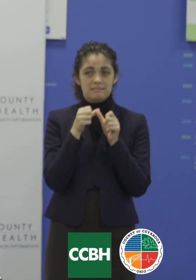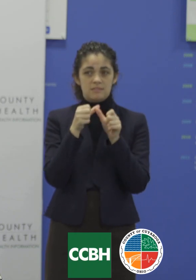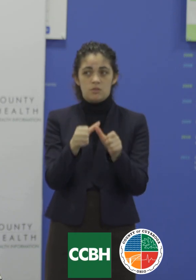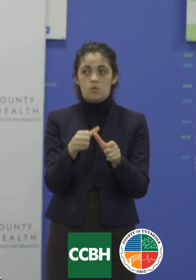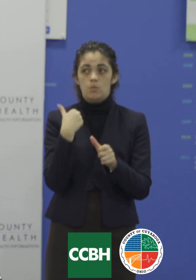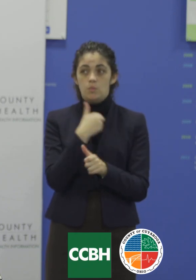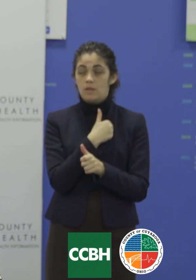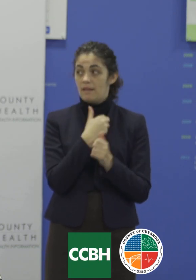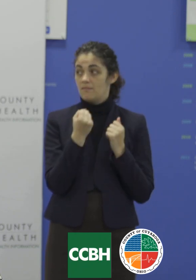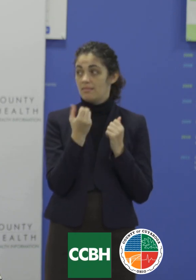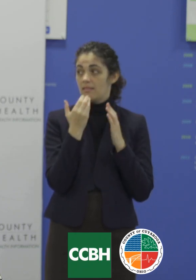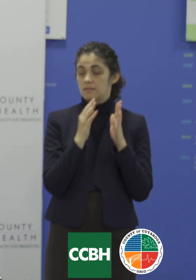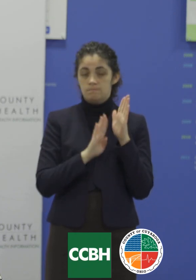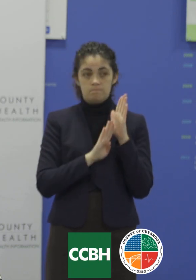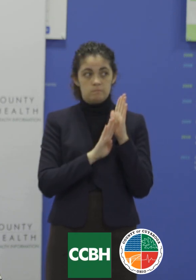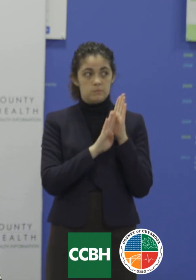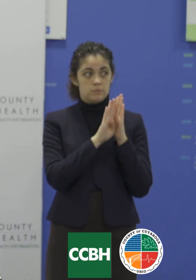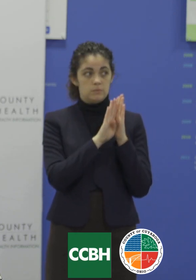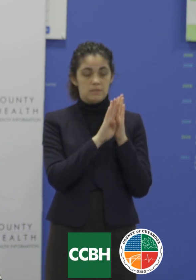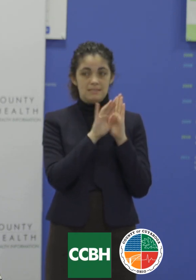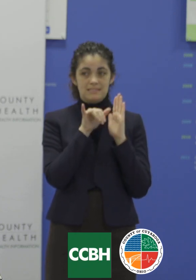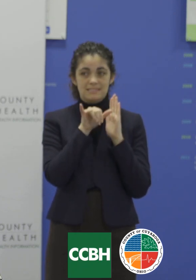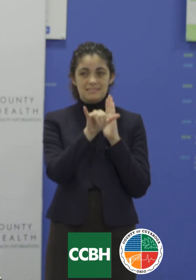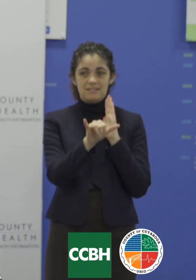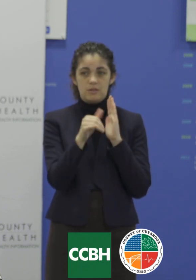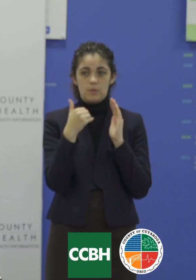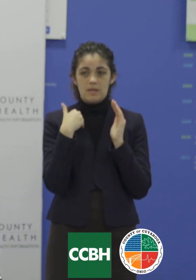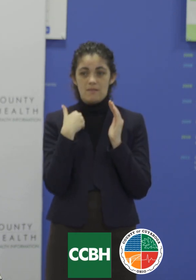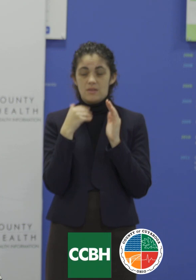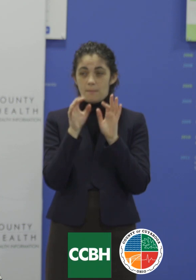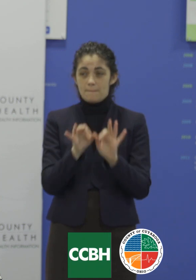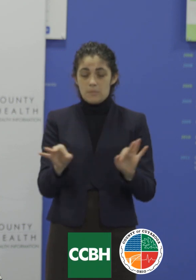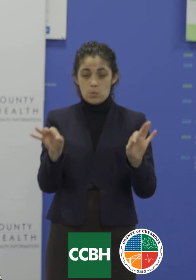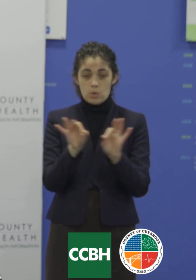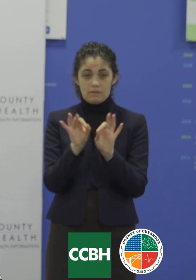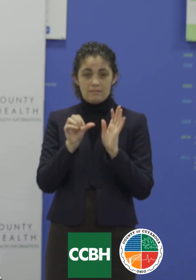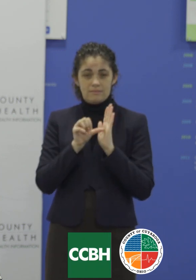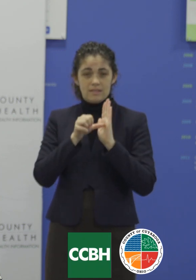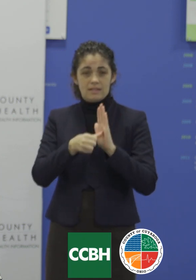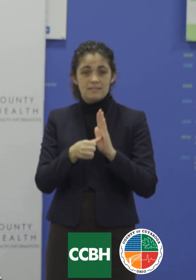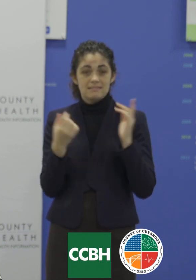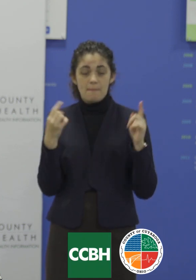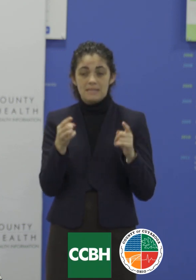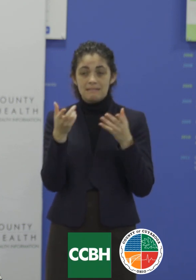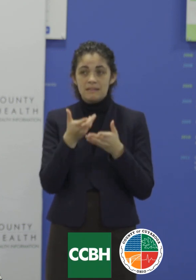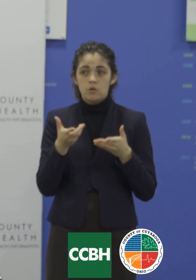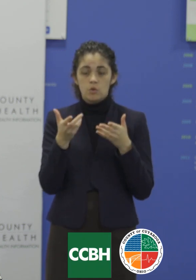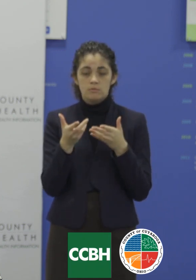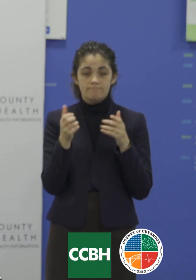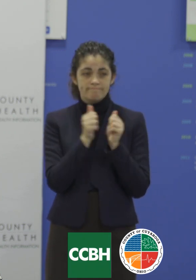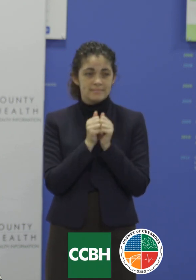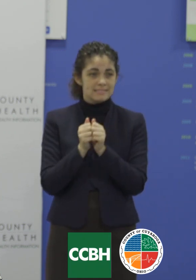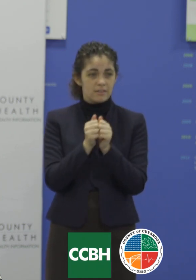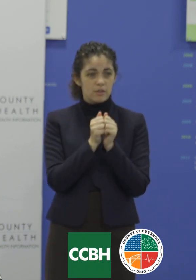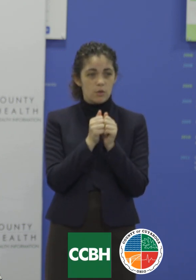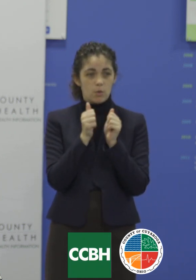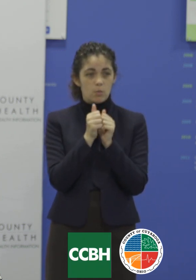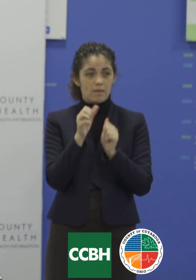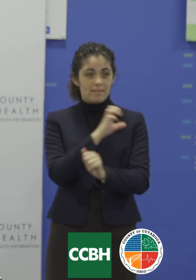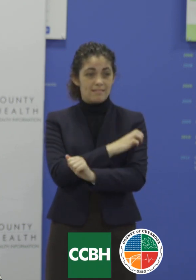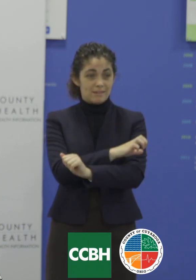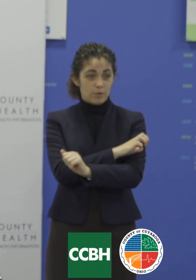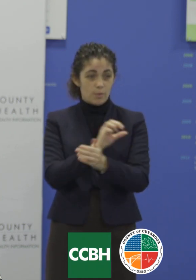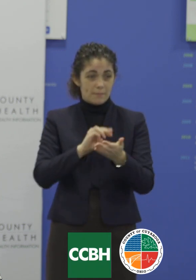that curve. We believe we're having an important impact on the work we're doing together with clinical